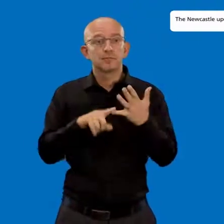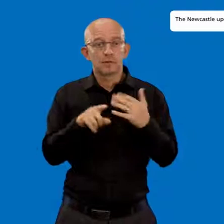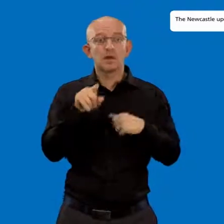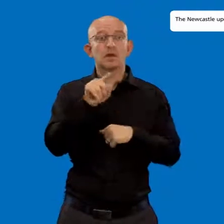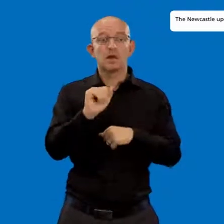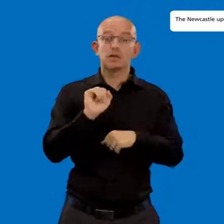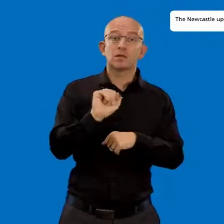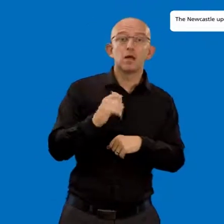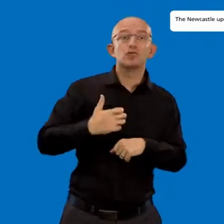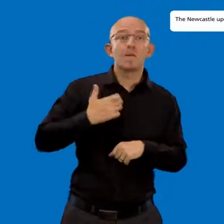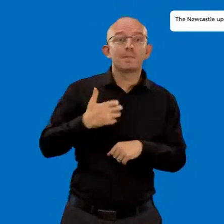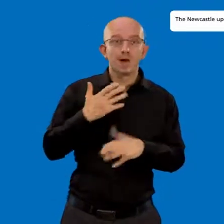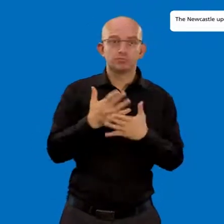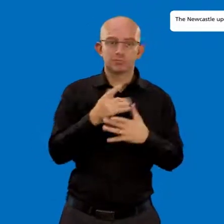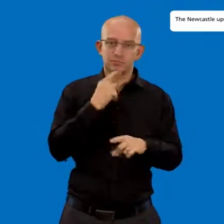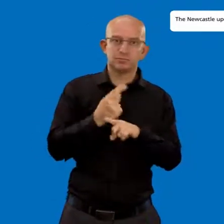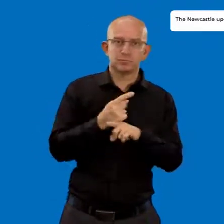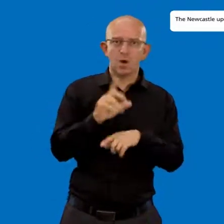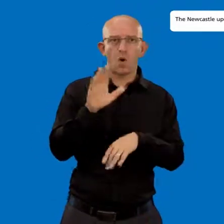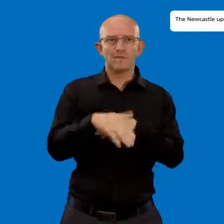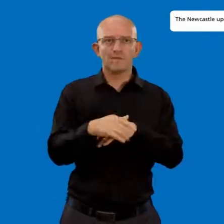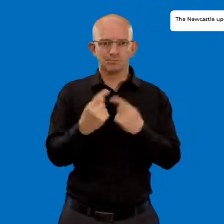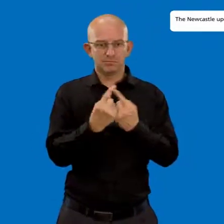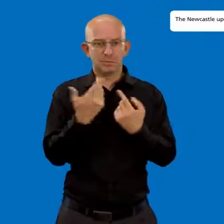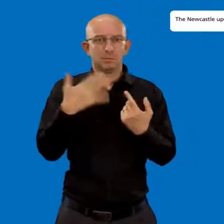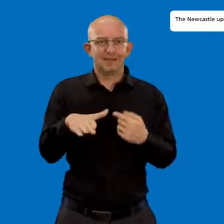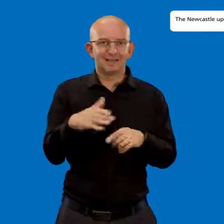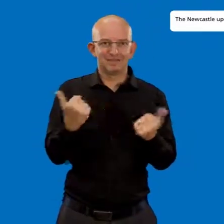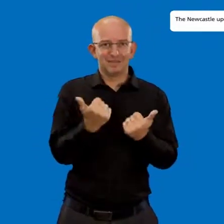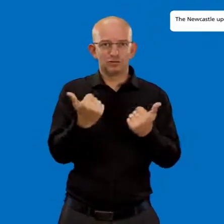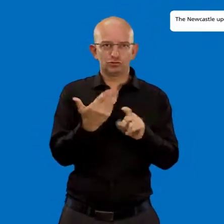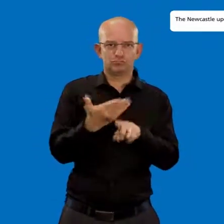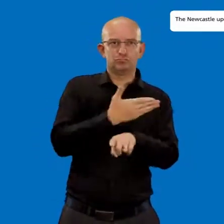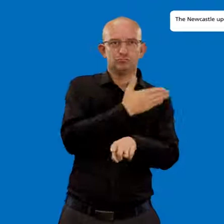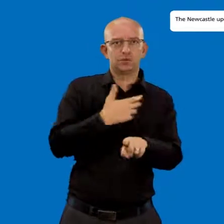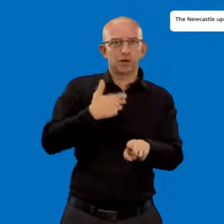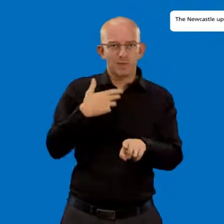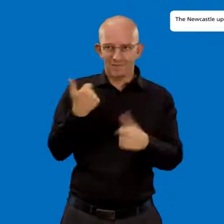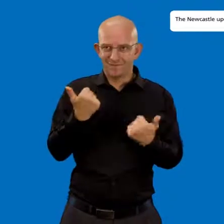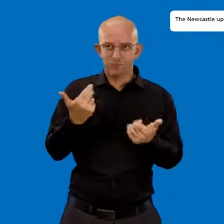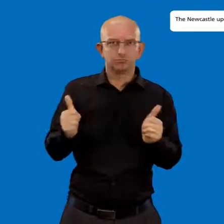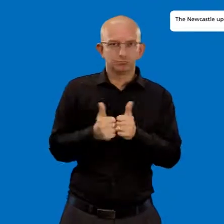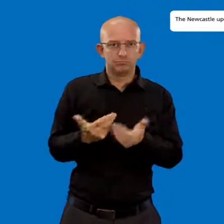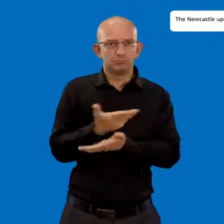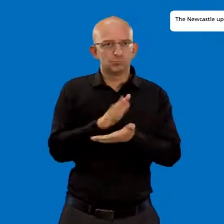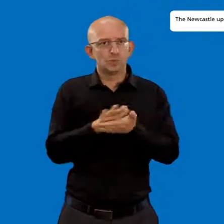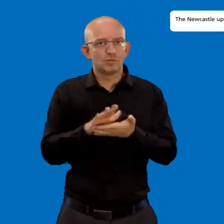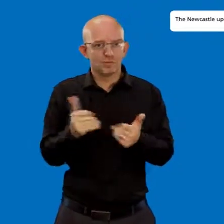Your complaint is about a matter that has been the subject of a previous complaint and has already